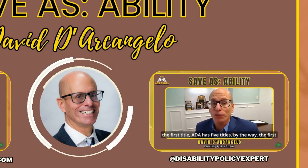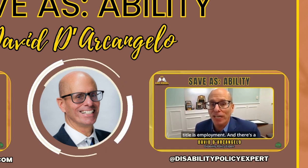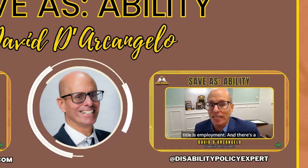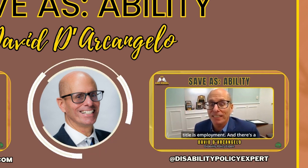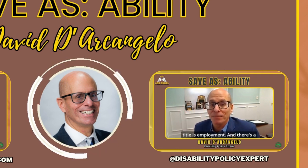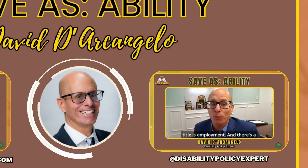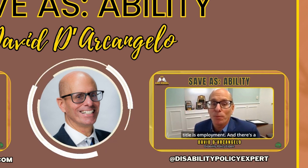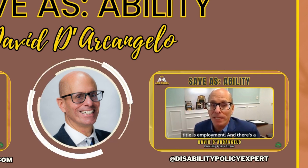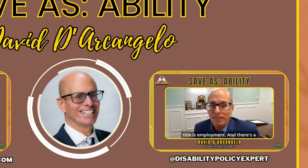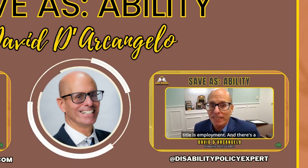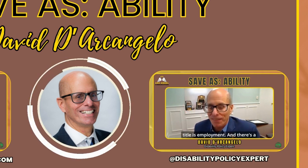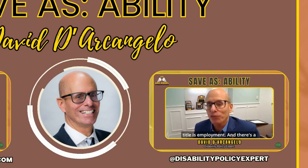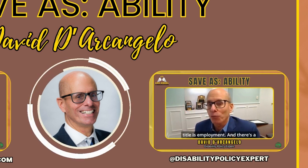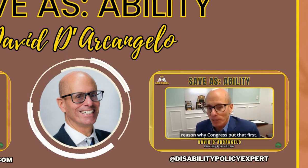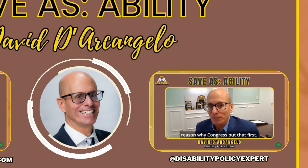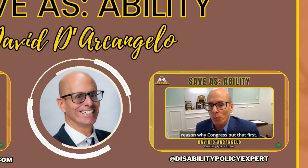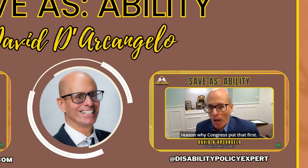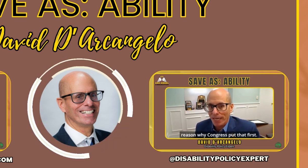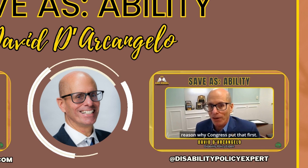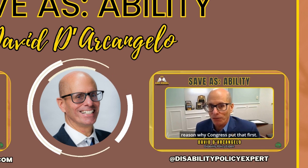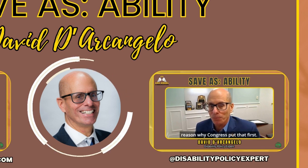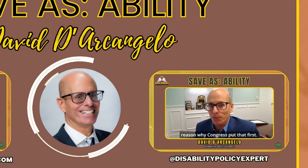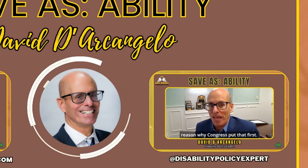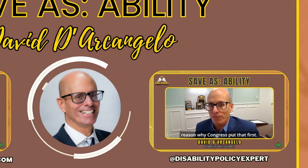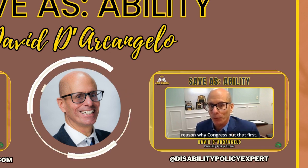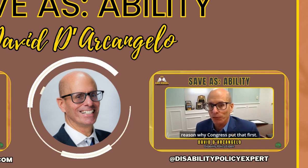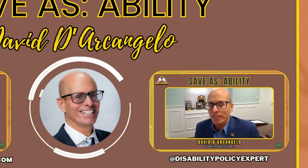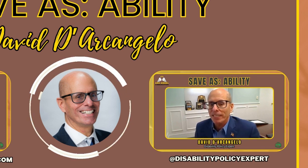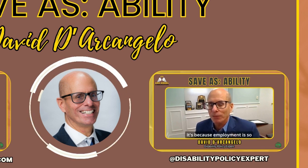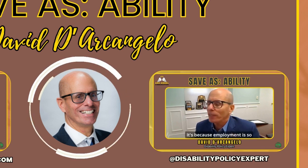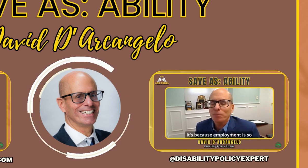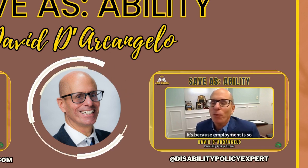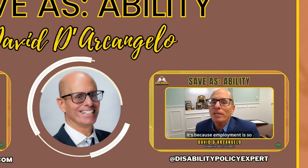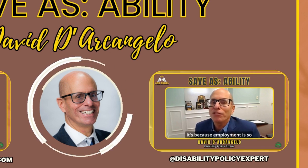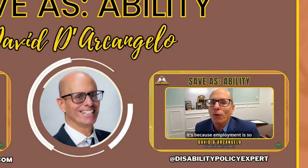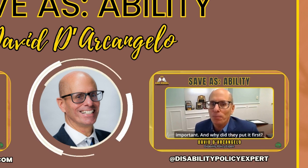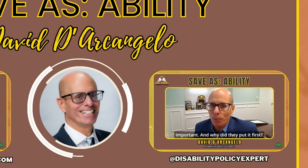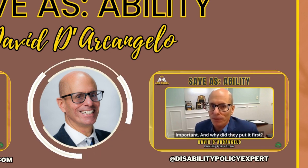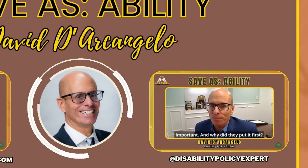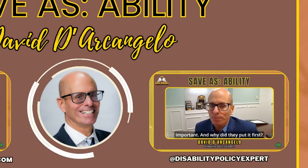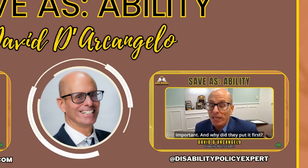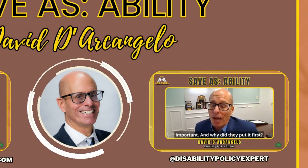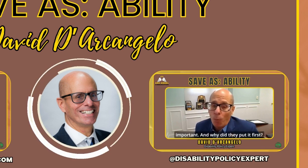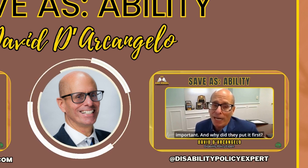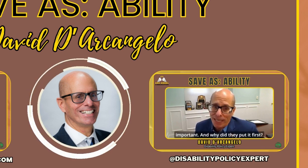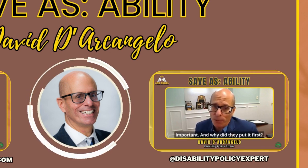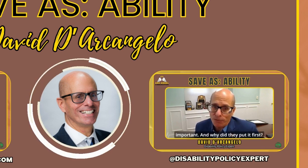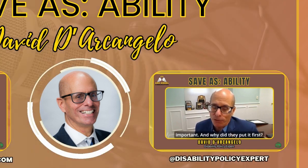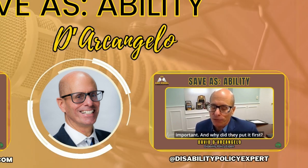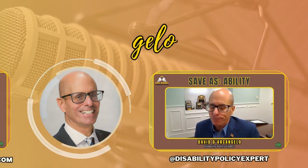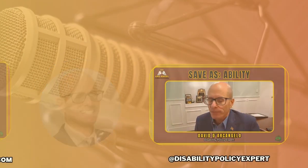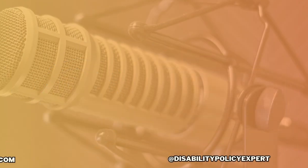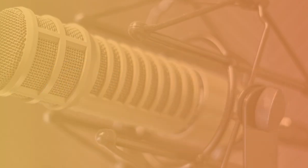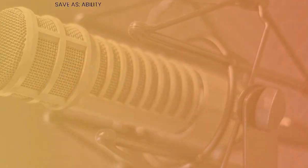help our show reach new audiences. Produced by Pod Pro Entertainment. Save